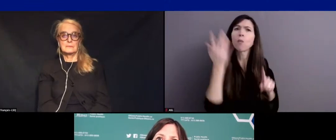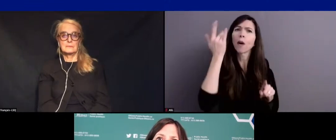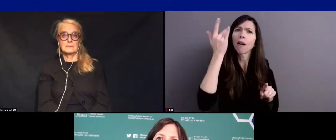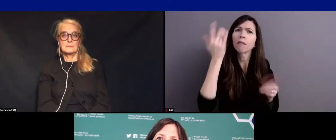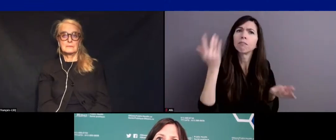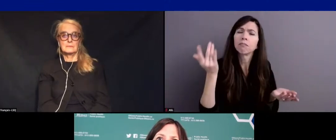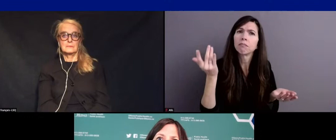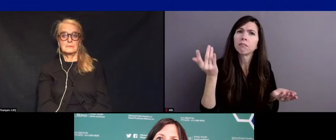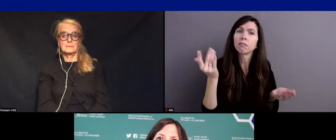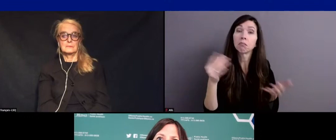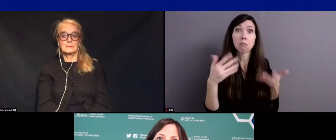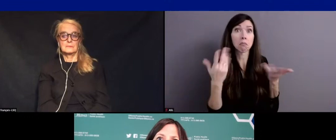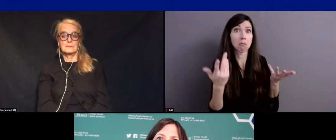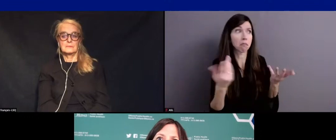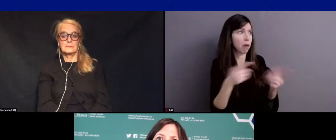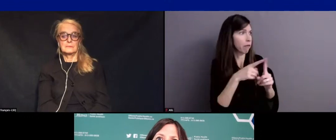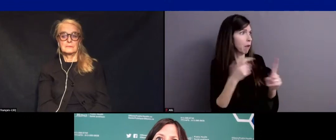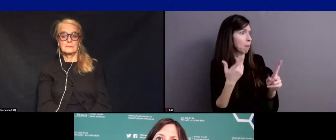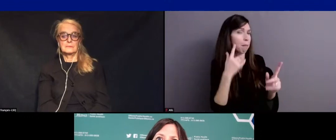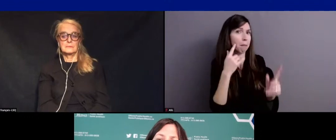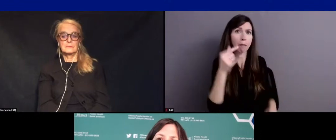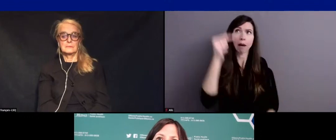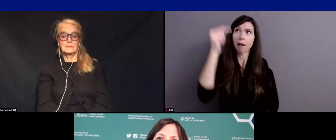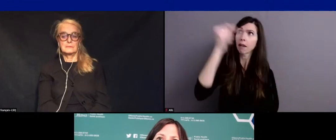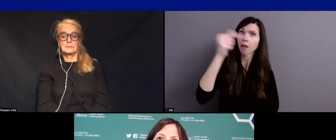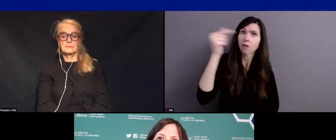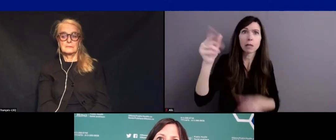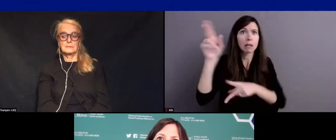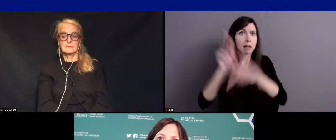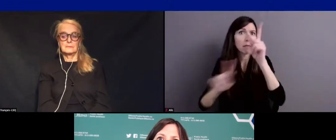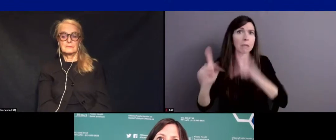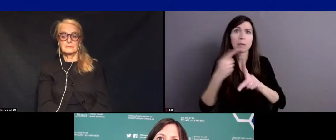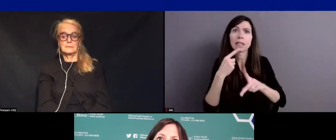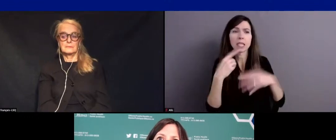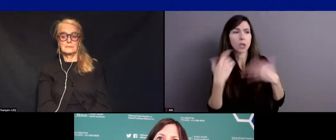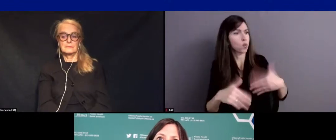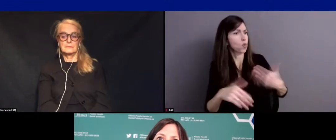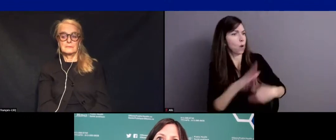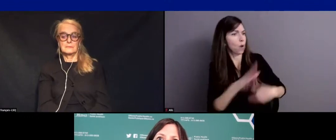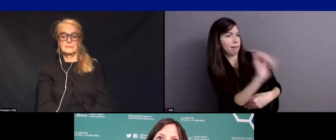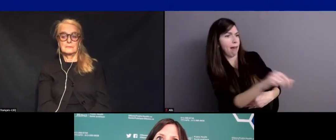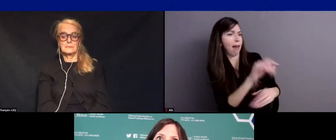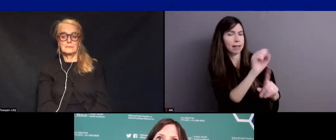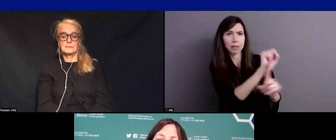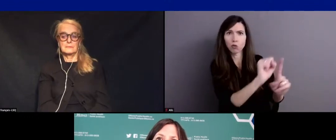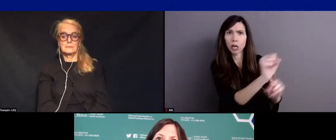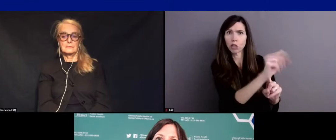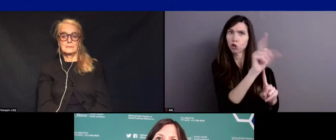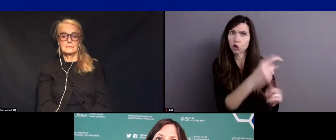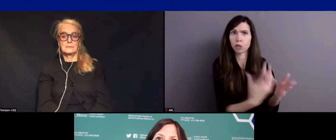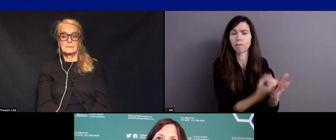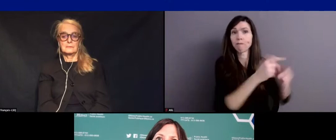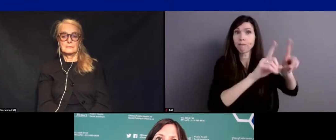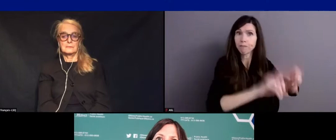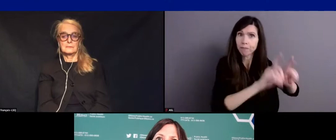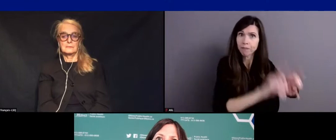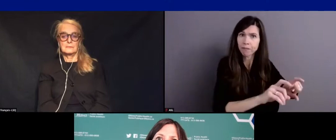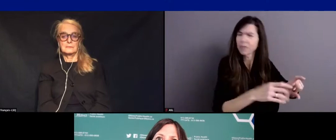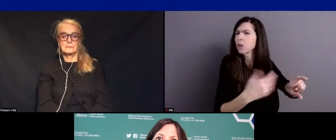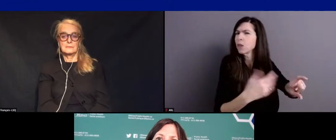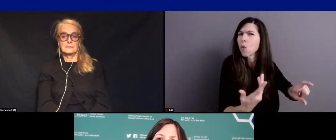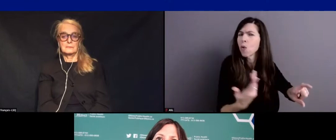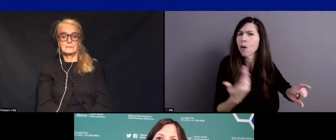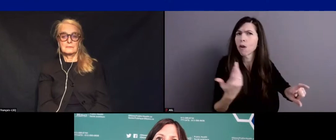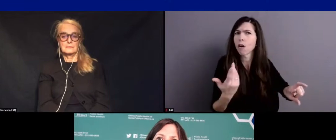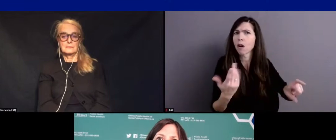saying testing in these congregate settings and getting the results should be a priority? Or is it more a reflection of the fact